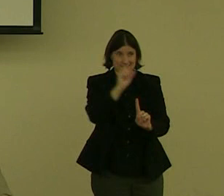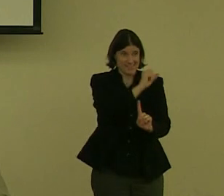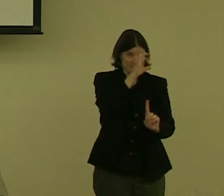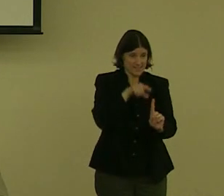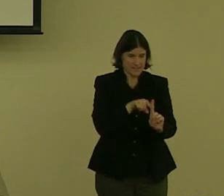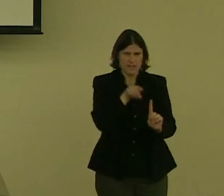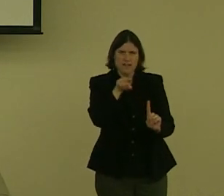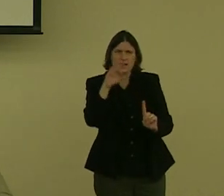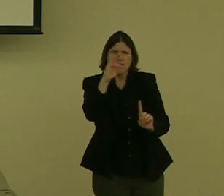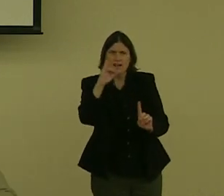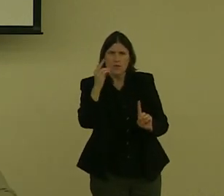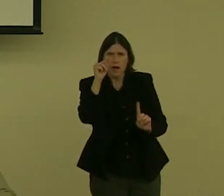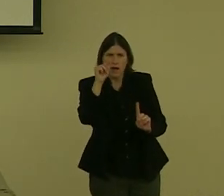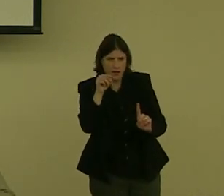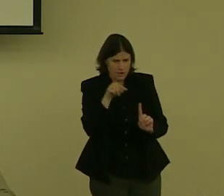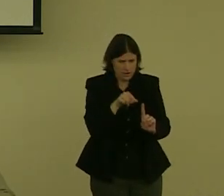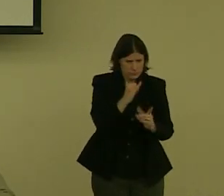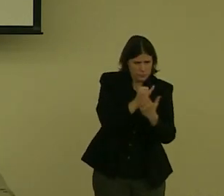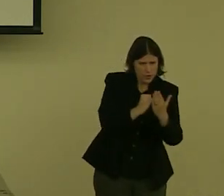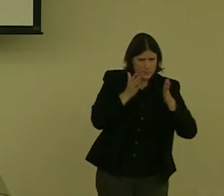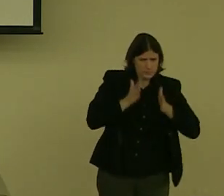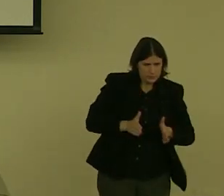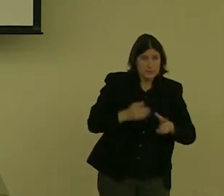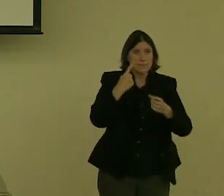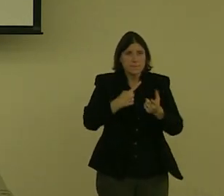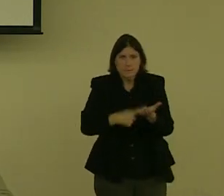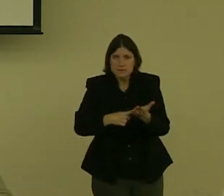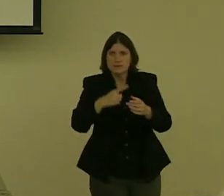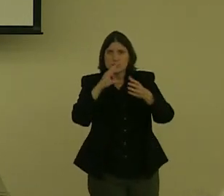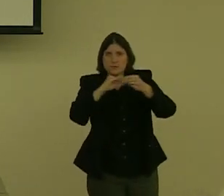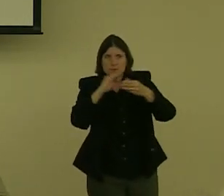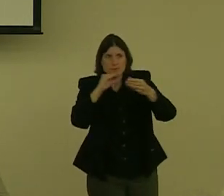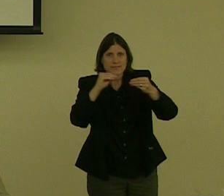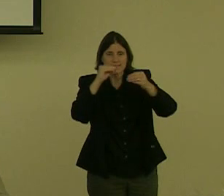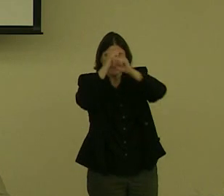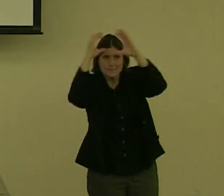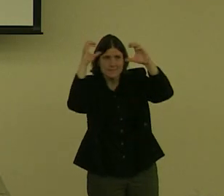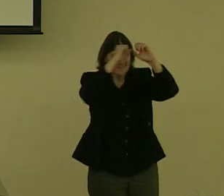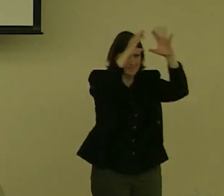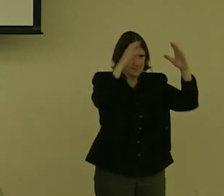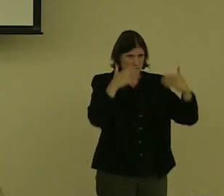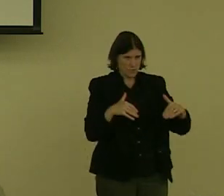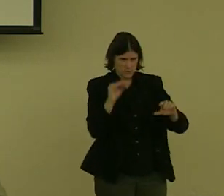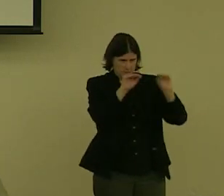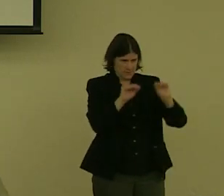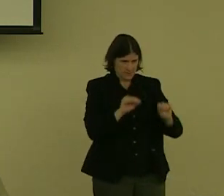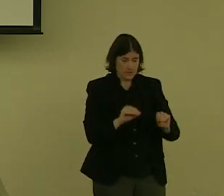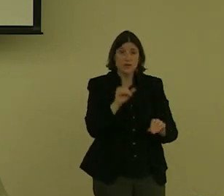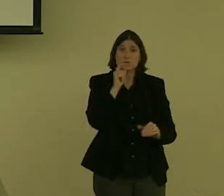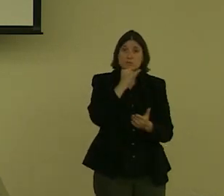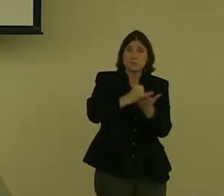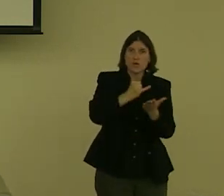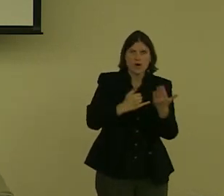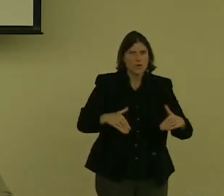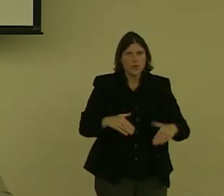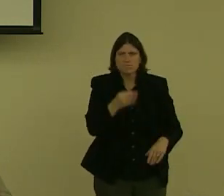I see the teams coming together, to see the way in which the letter is going to place certain artwork to help direct the eye. Not distract